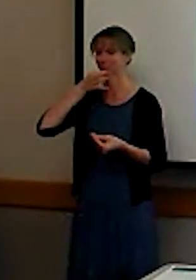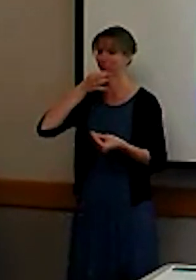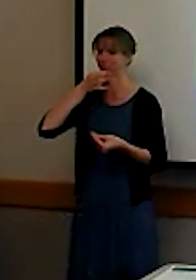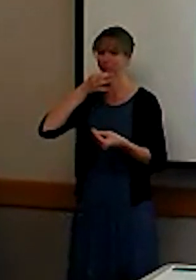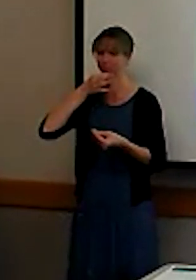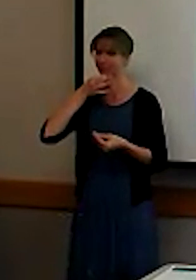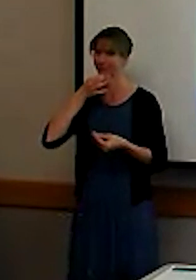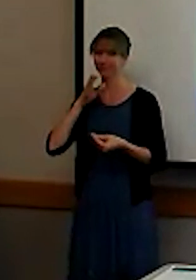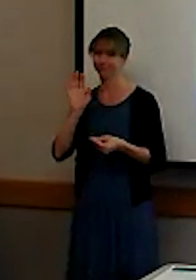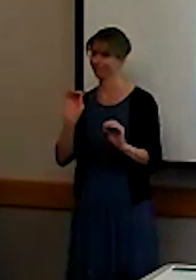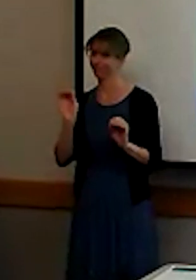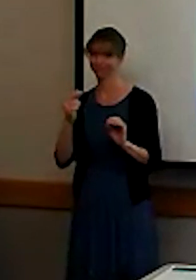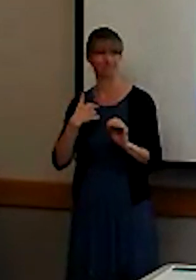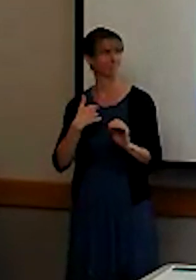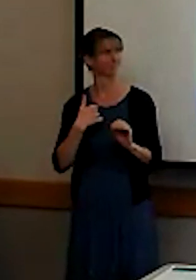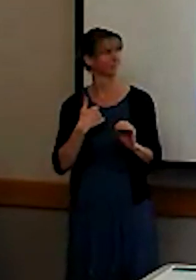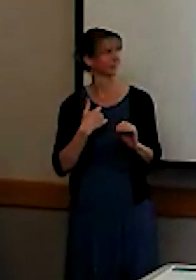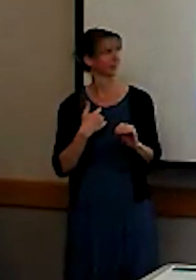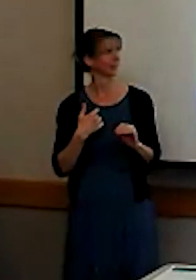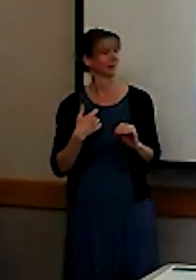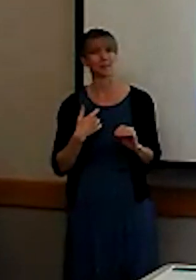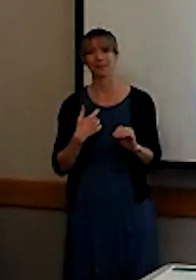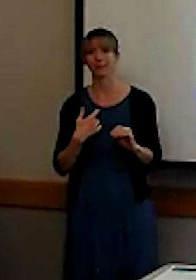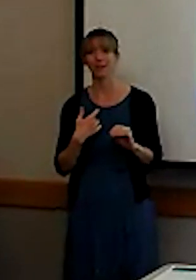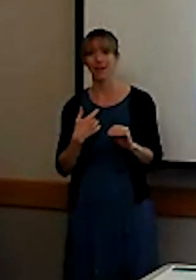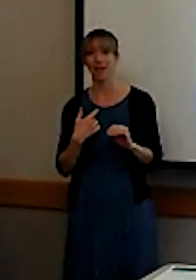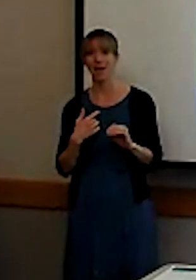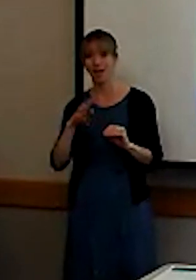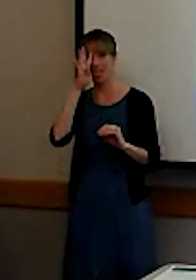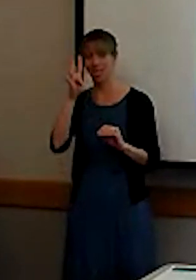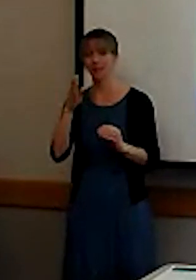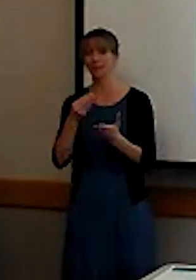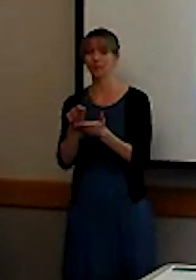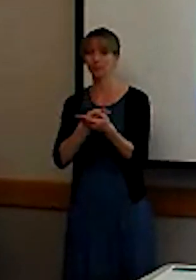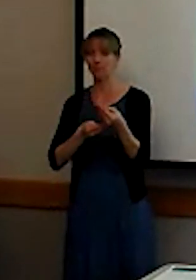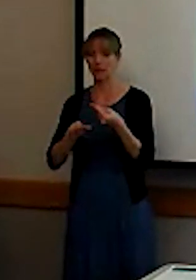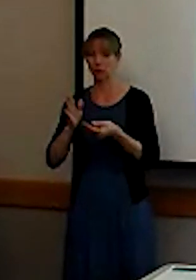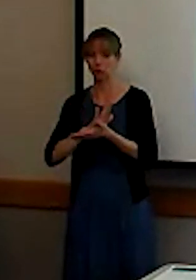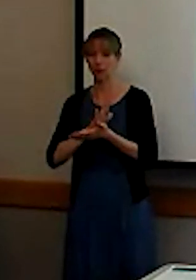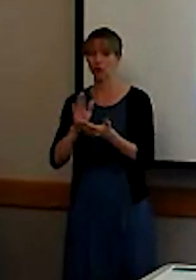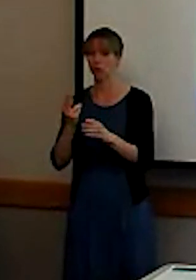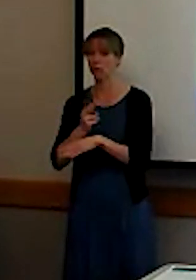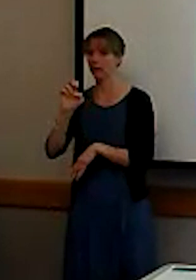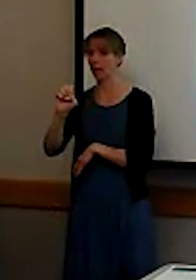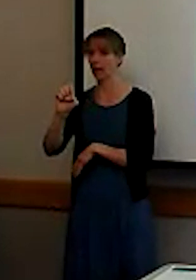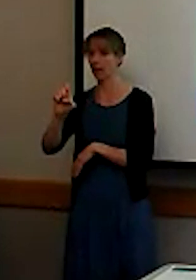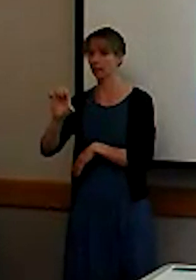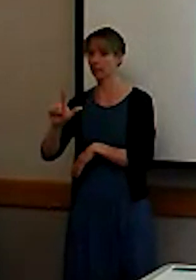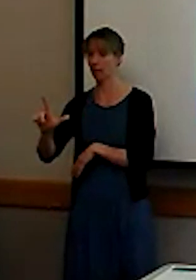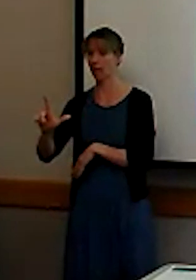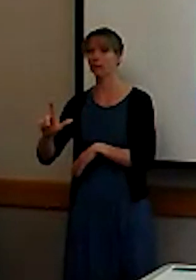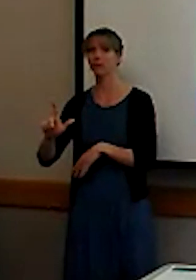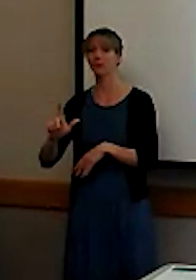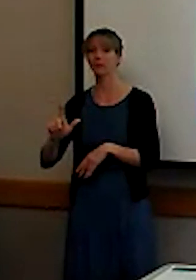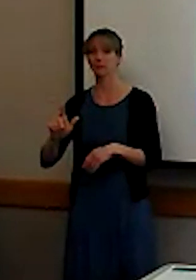guru expert or anything. I created this budget sheet on Excel. Went